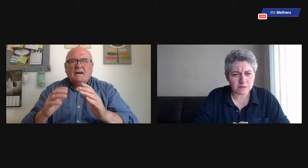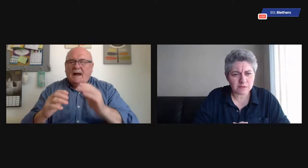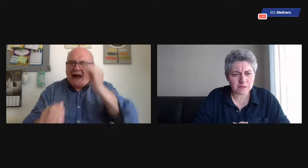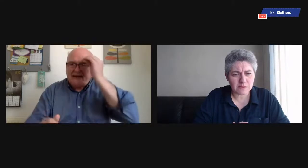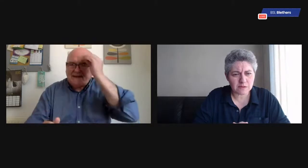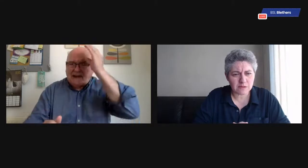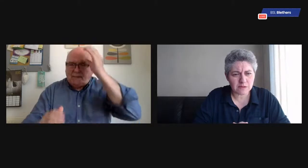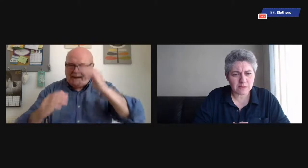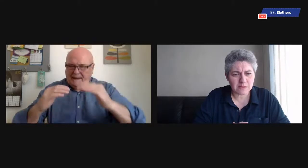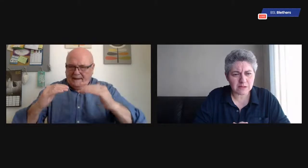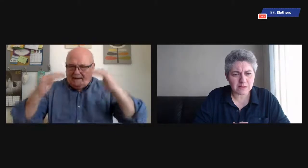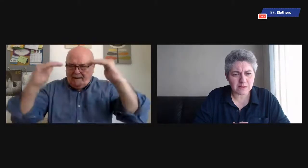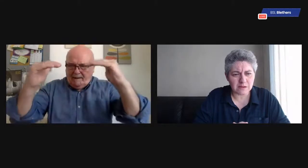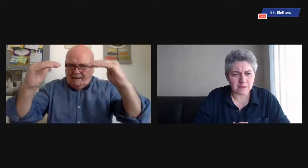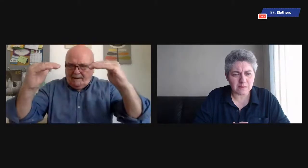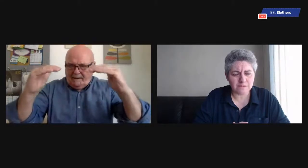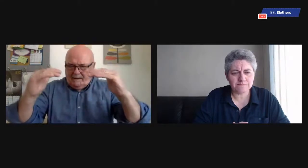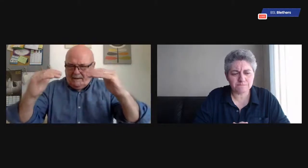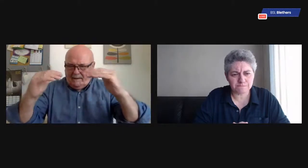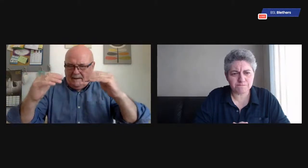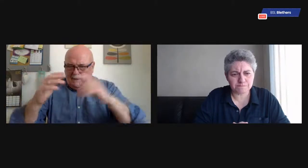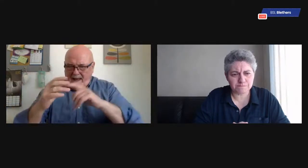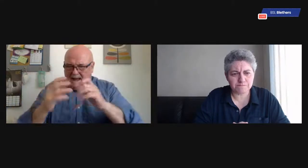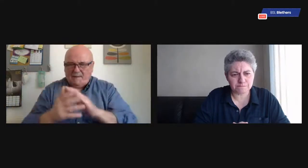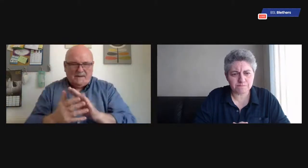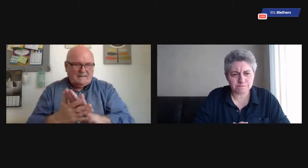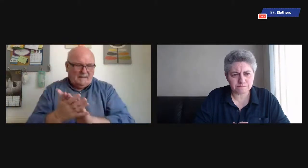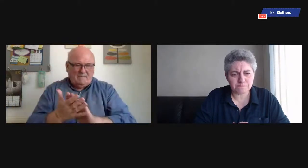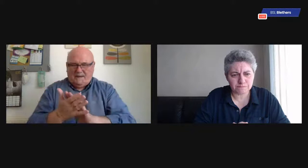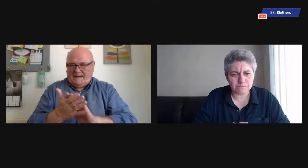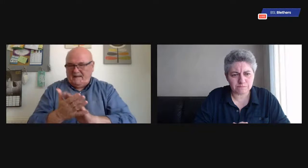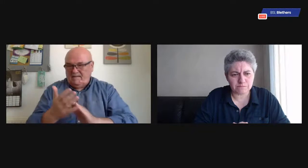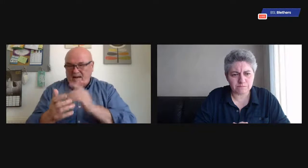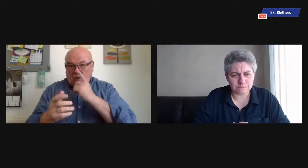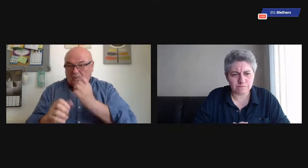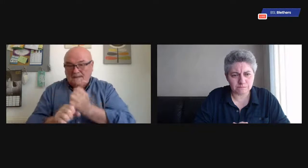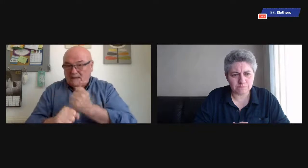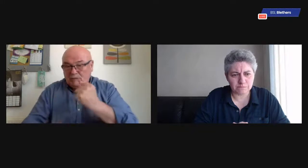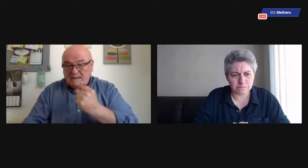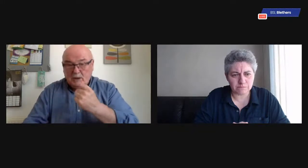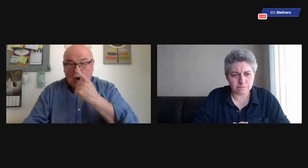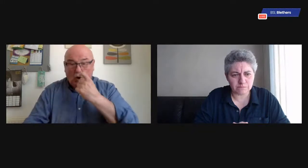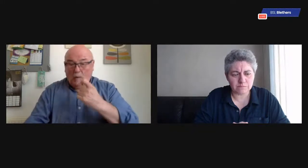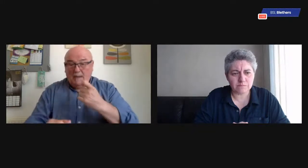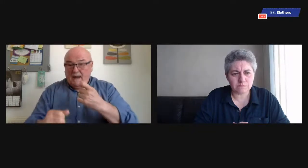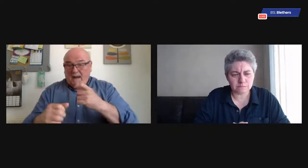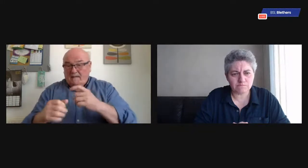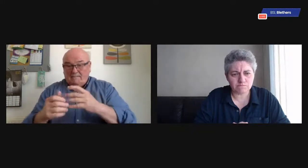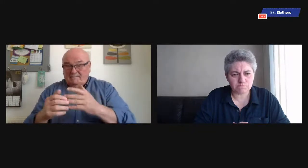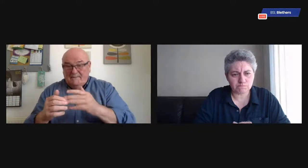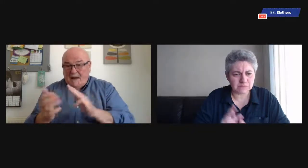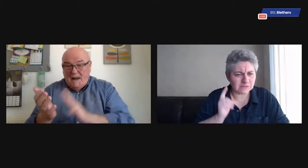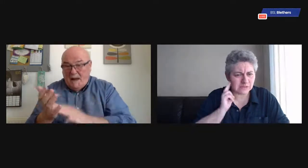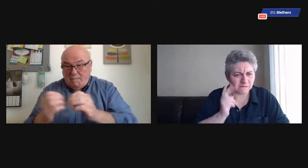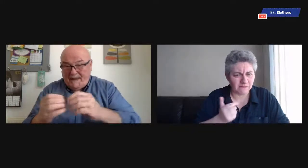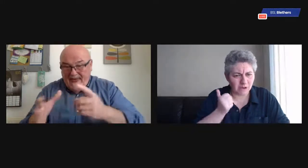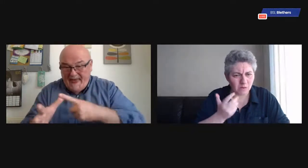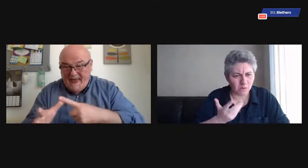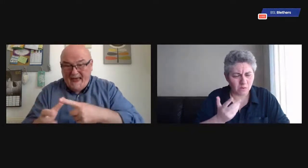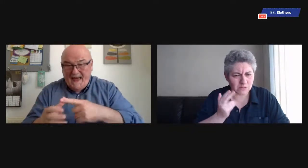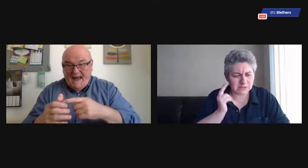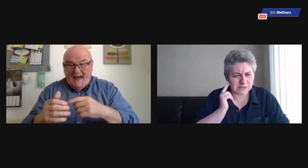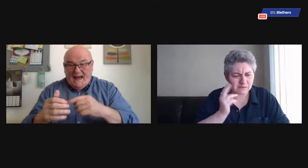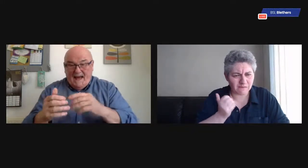Qualifications, um, you have to have academic qualifications above a standard. So, for example, you must have a